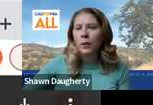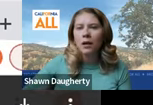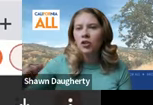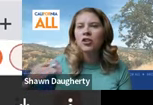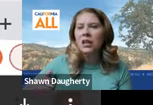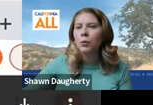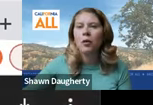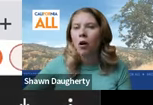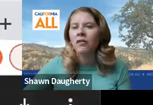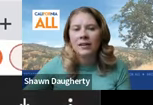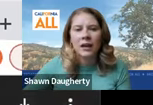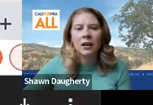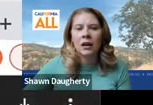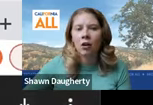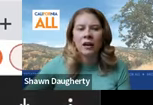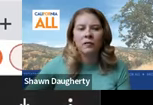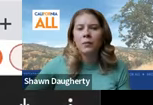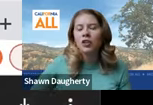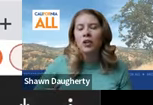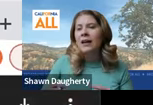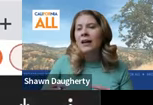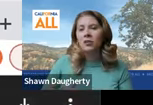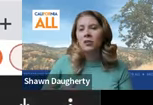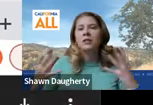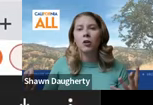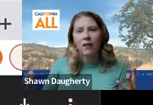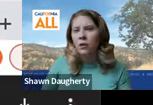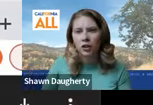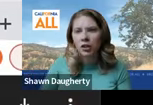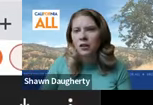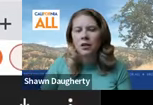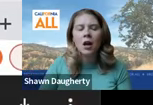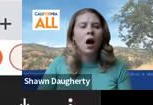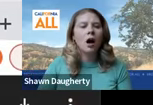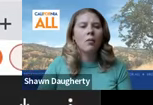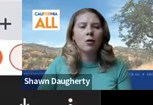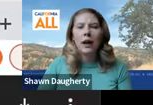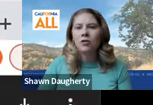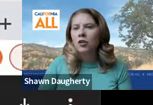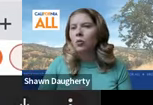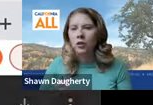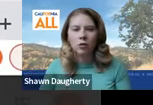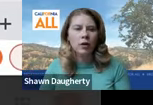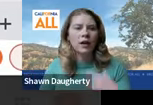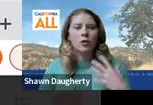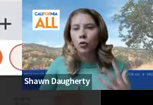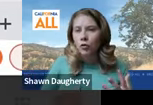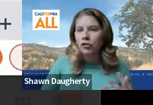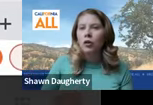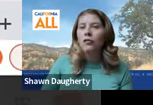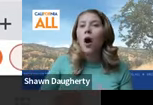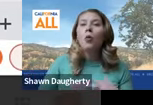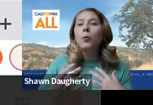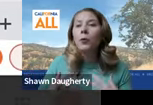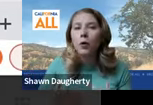in there prepared to just input all of that data and all that information. It asks, you know, the demographic questions around, you know, where you're located, who